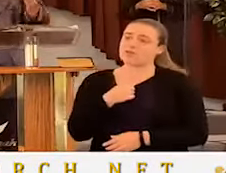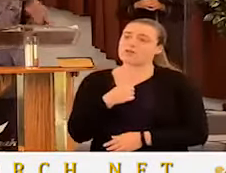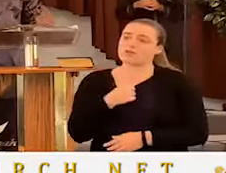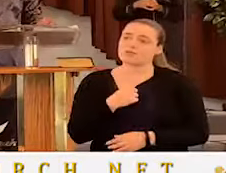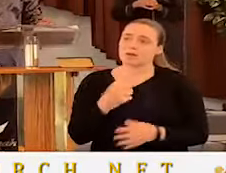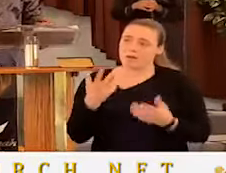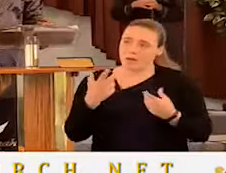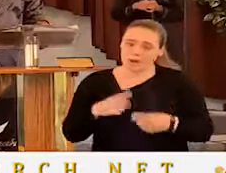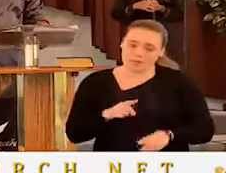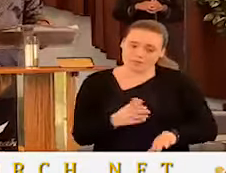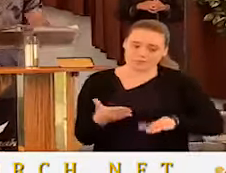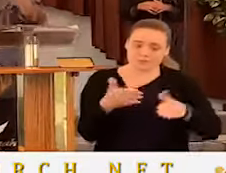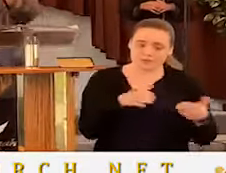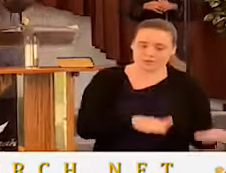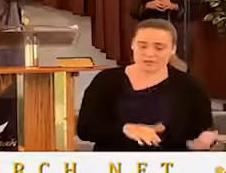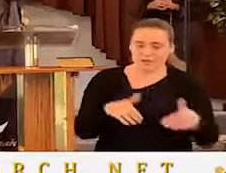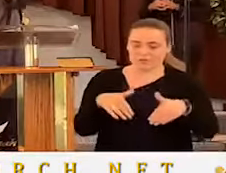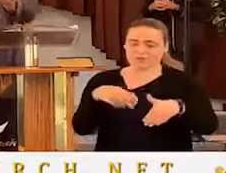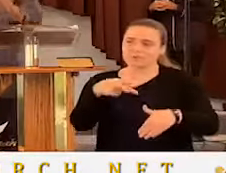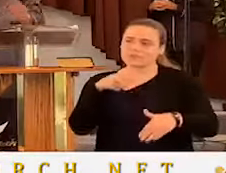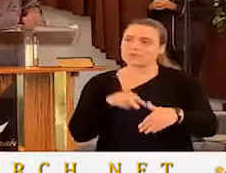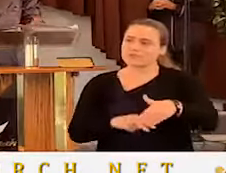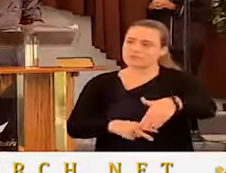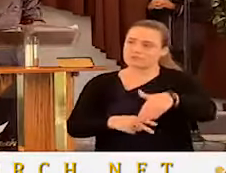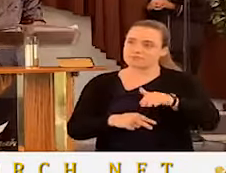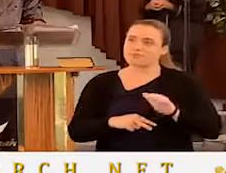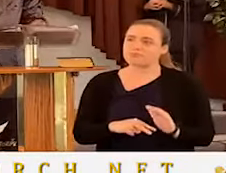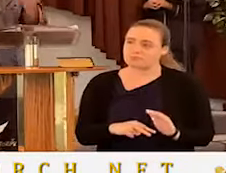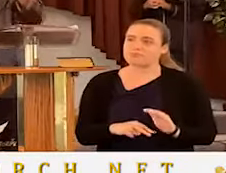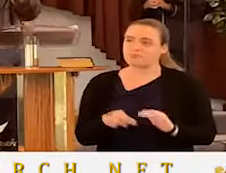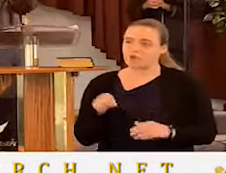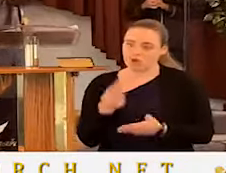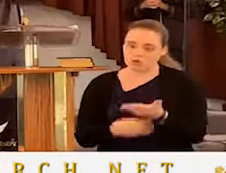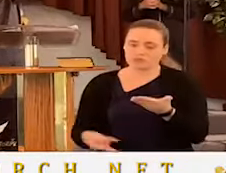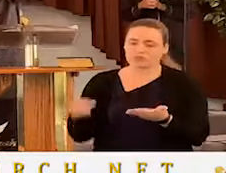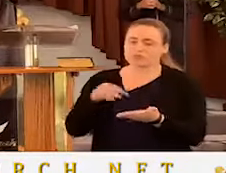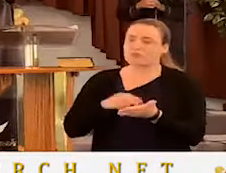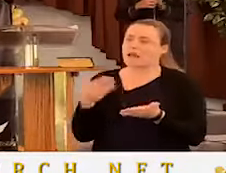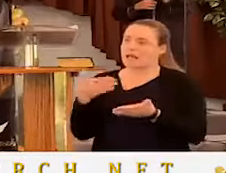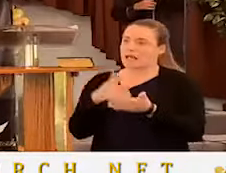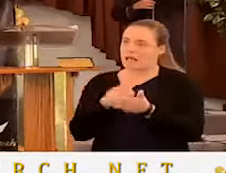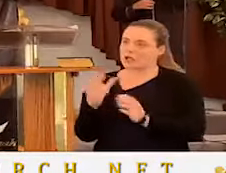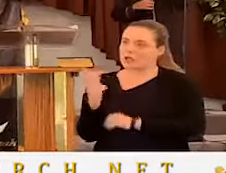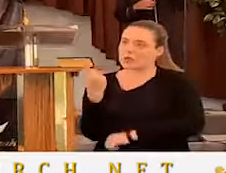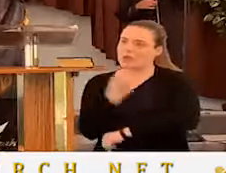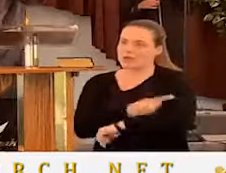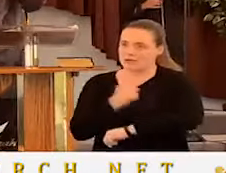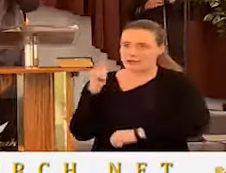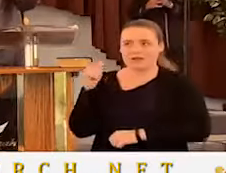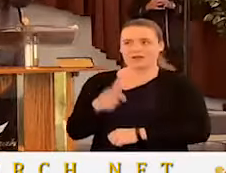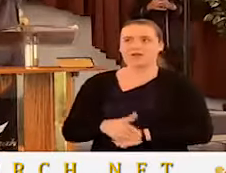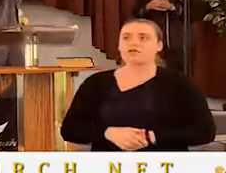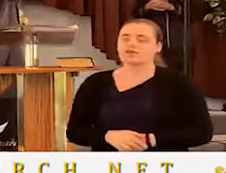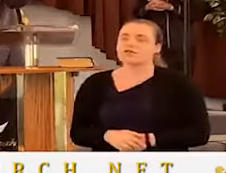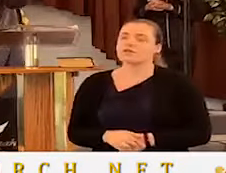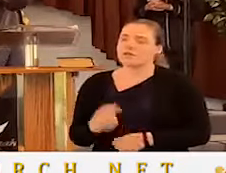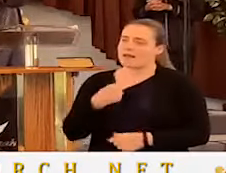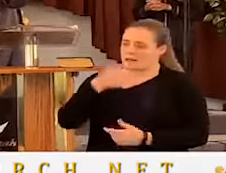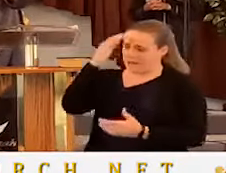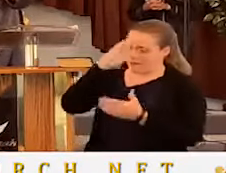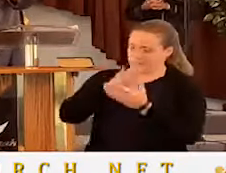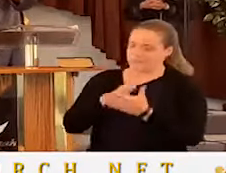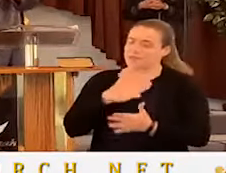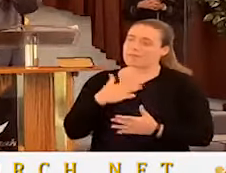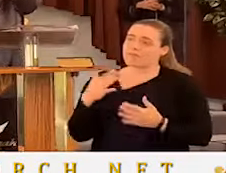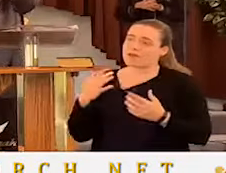you arose on the third day. All power in your hand. I believe my sins are forgiven. My body